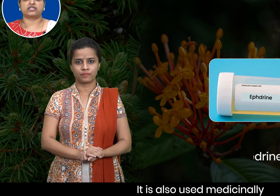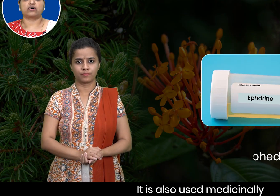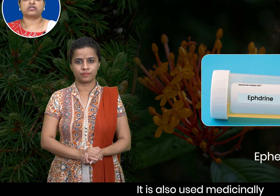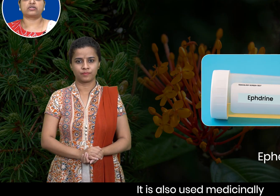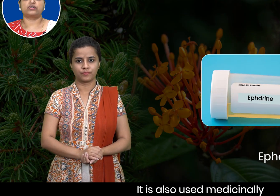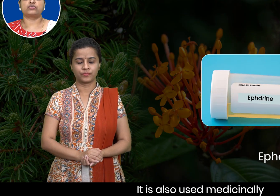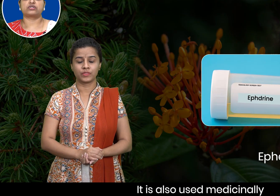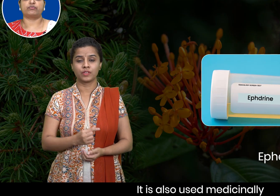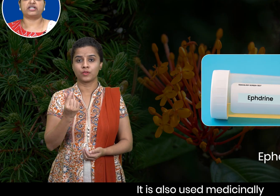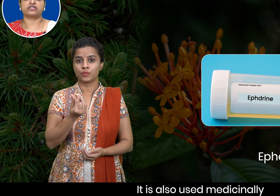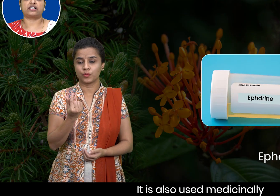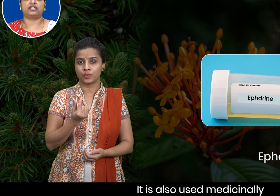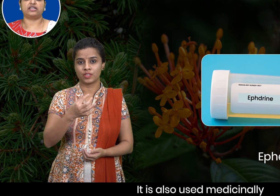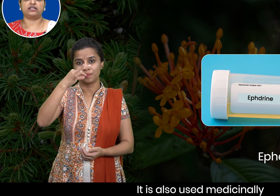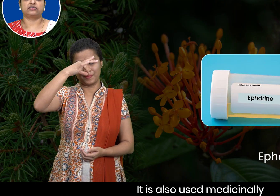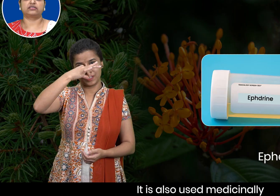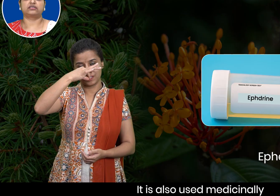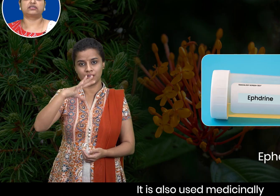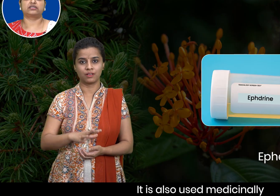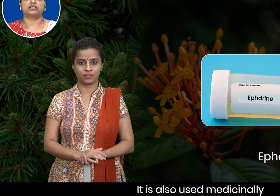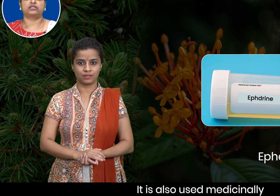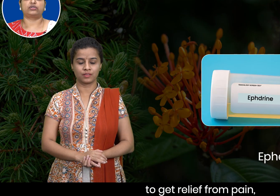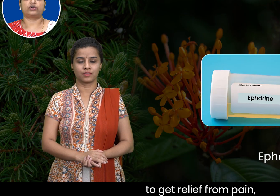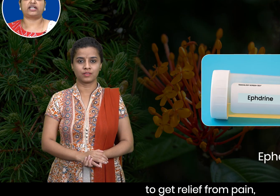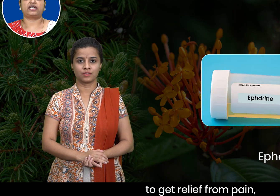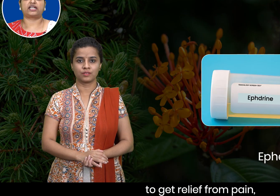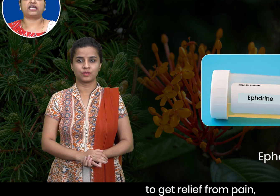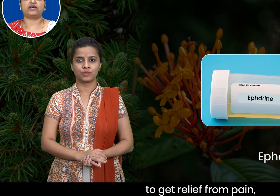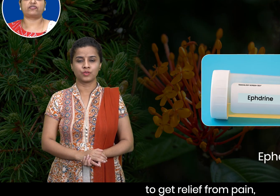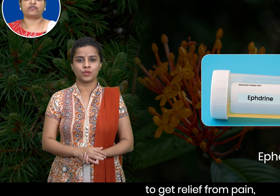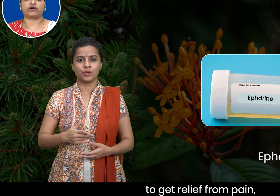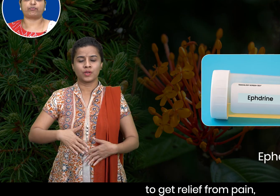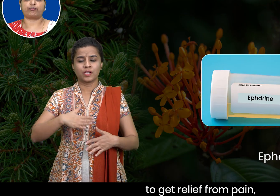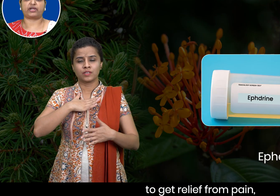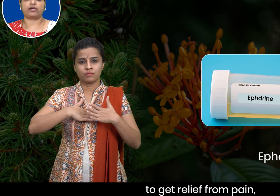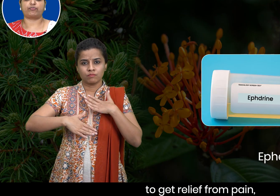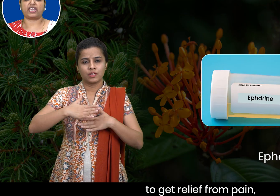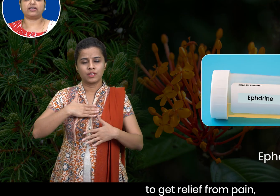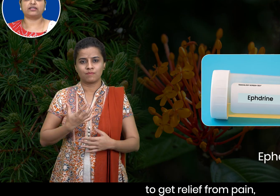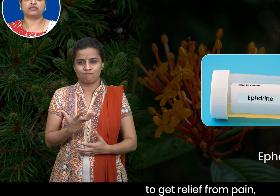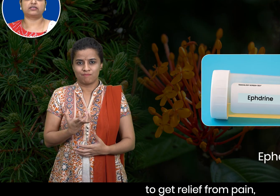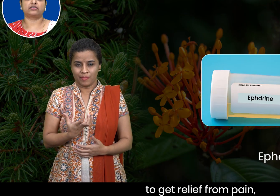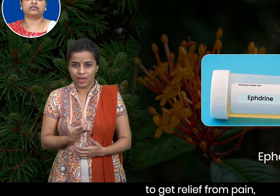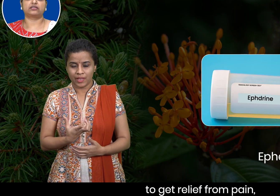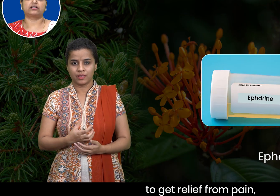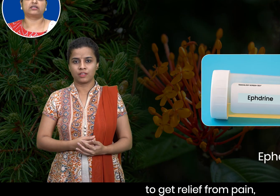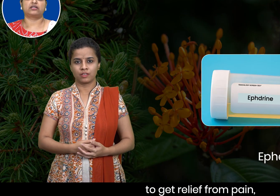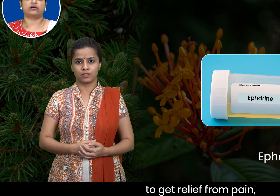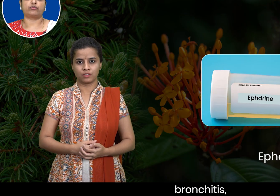It is also used medicinally to get relief from pain,